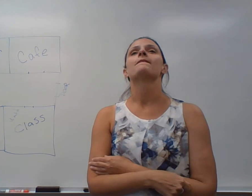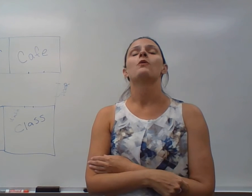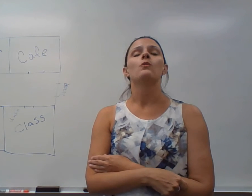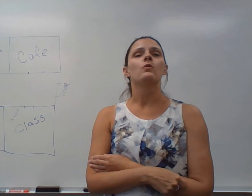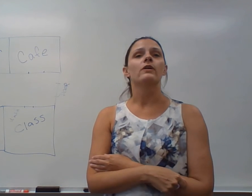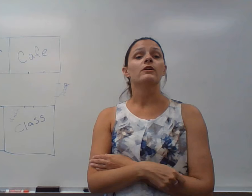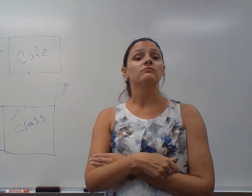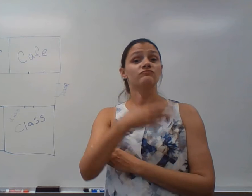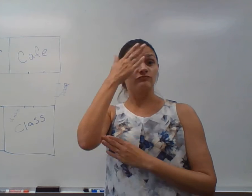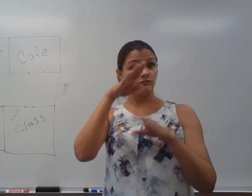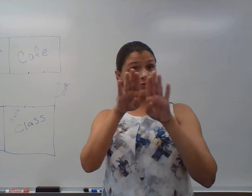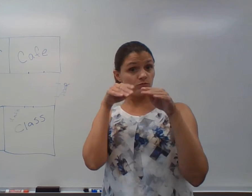Or